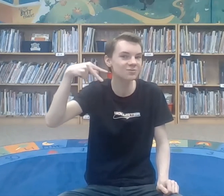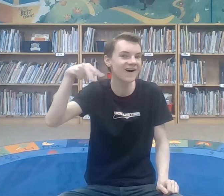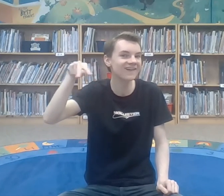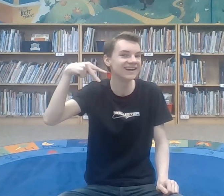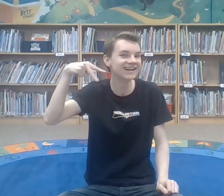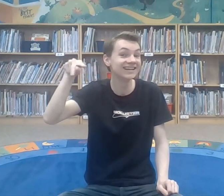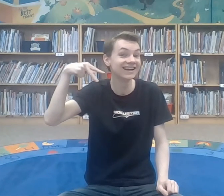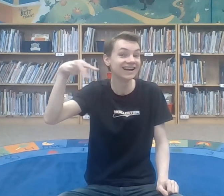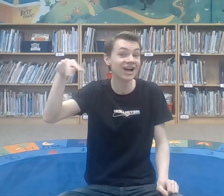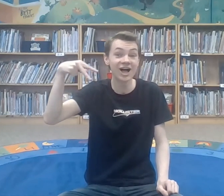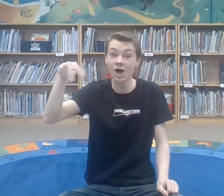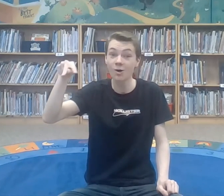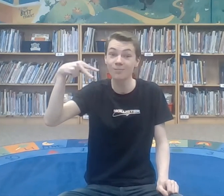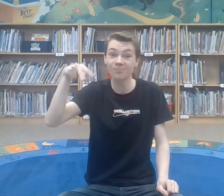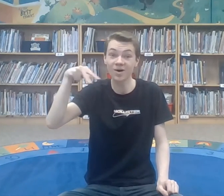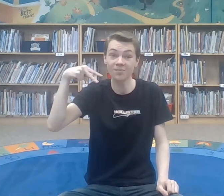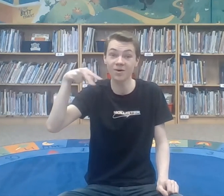well. Purple.